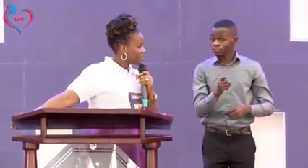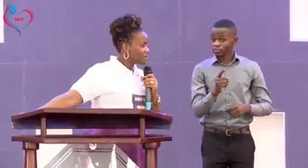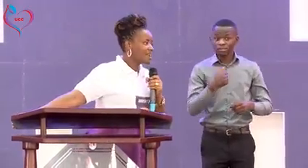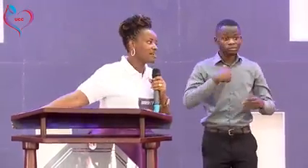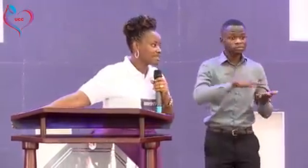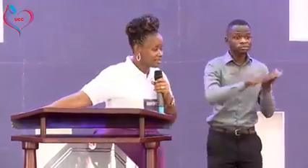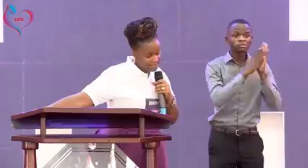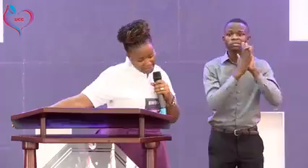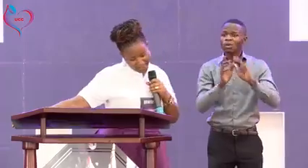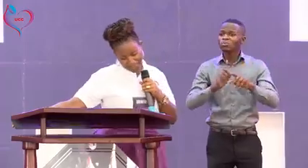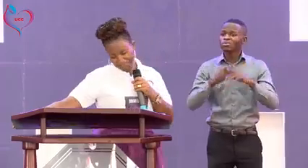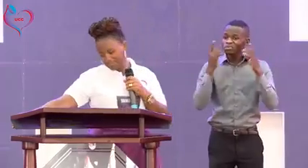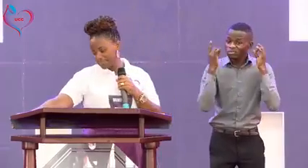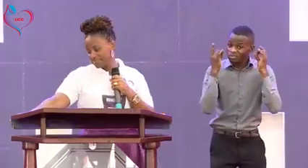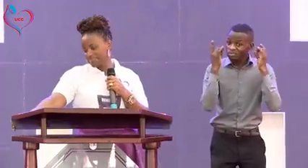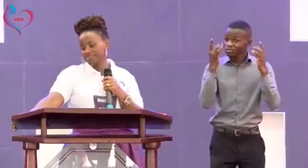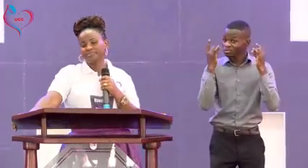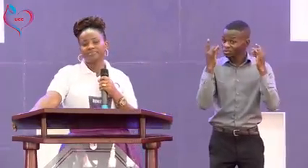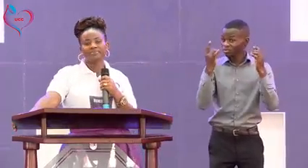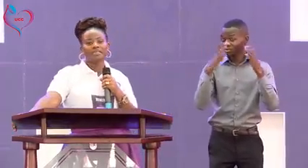I came back when I was sick.